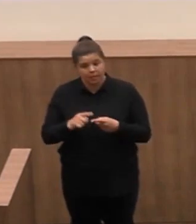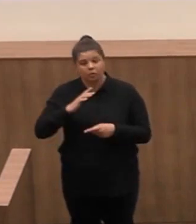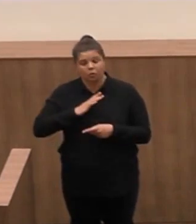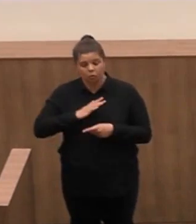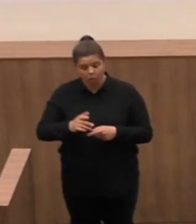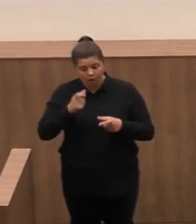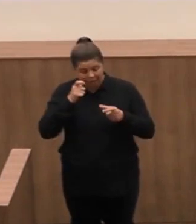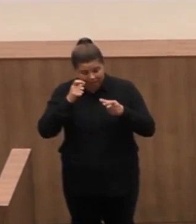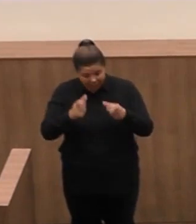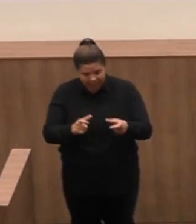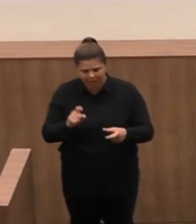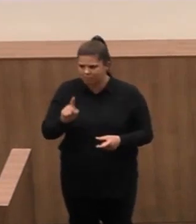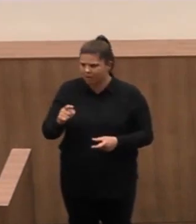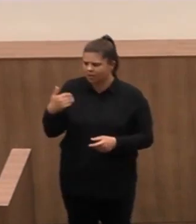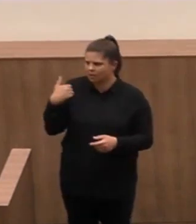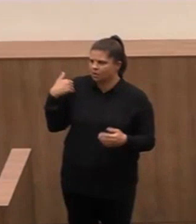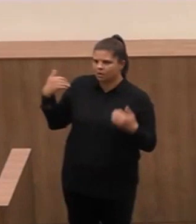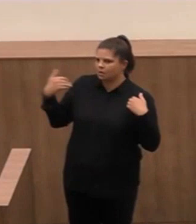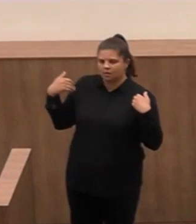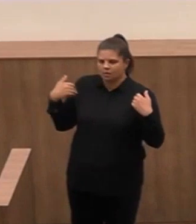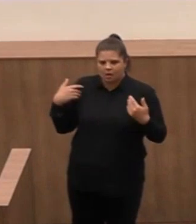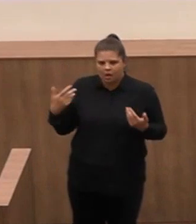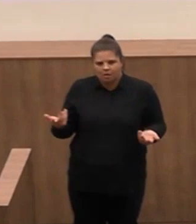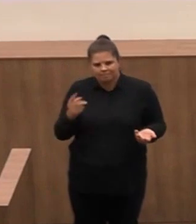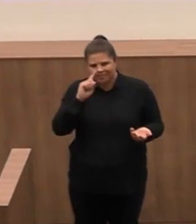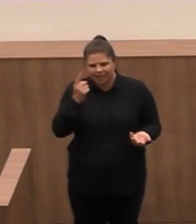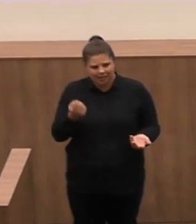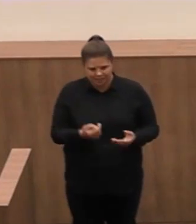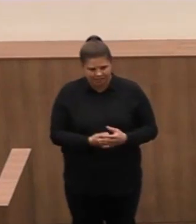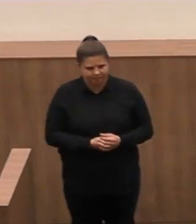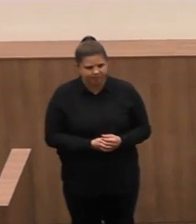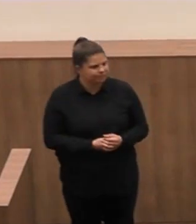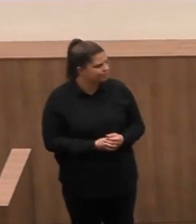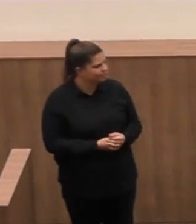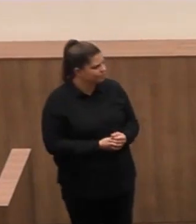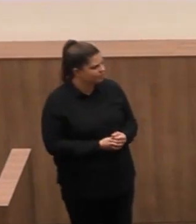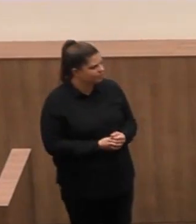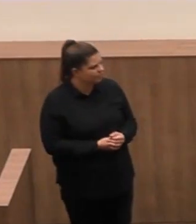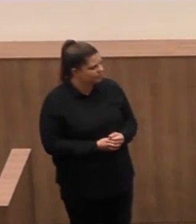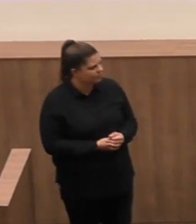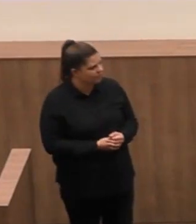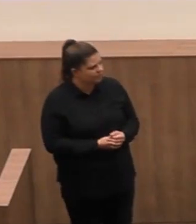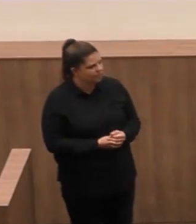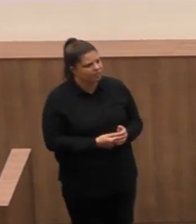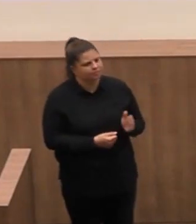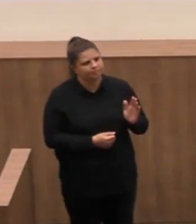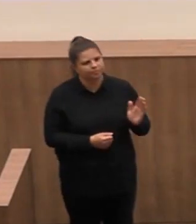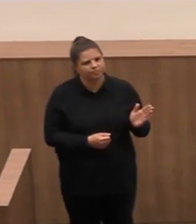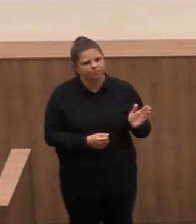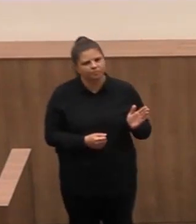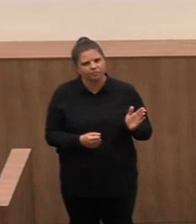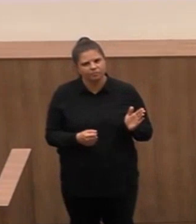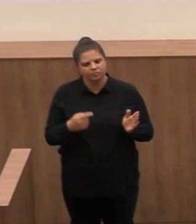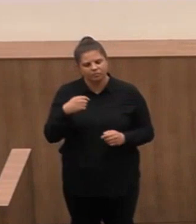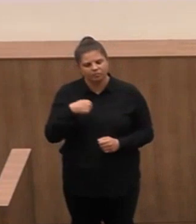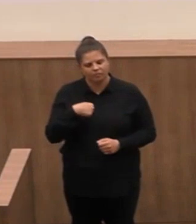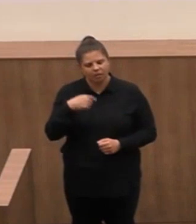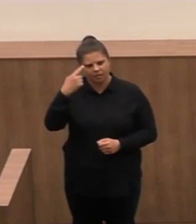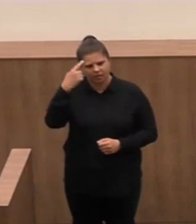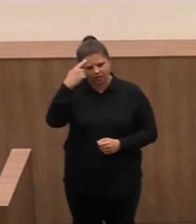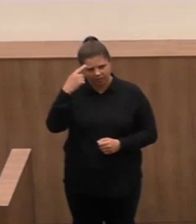need to. Something that strikes me is, I guess, what I would categorise